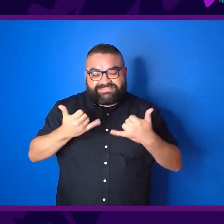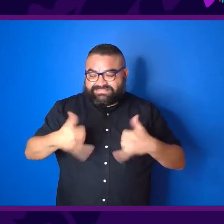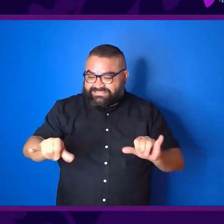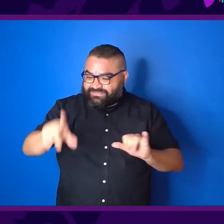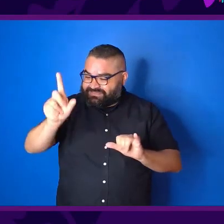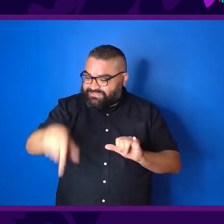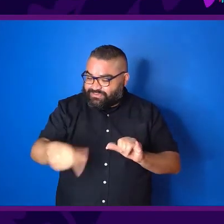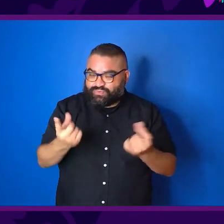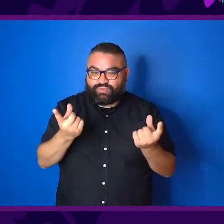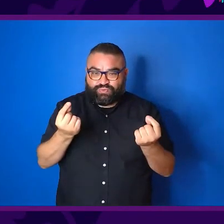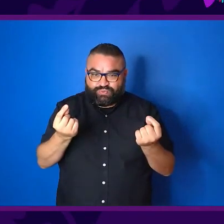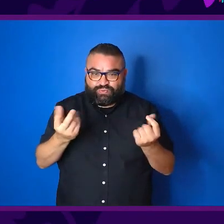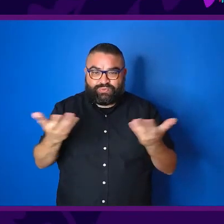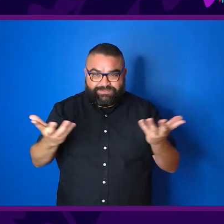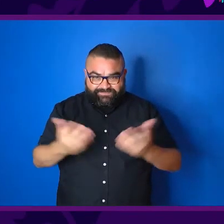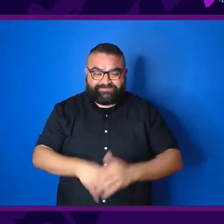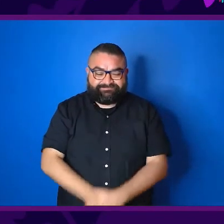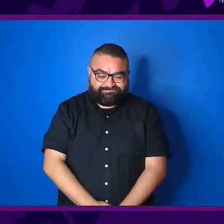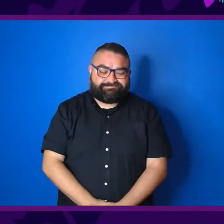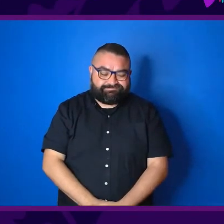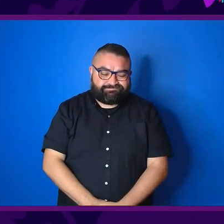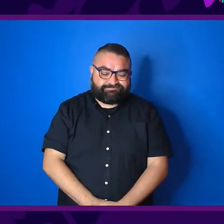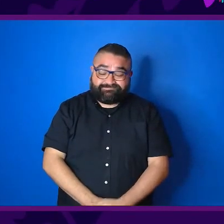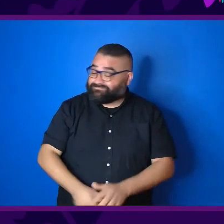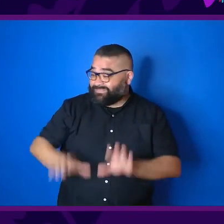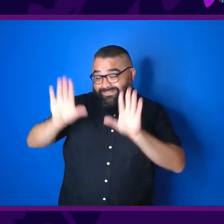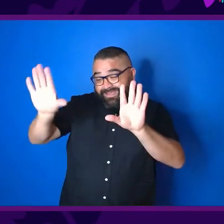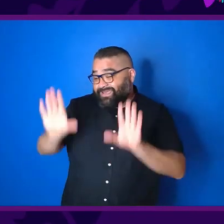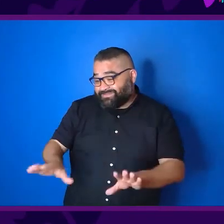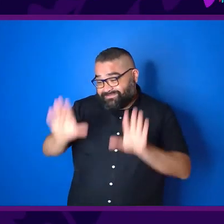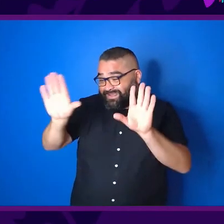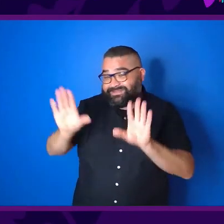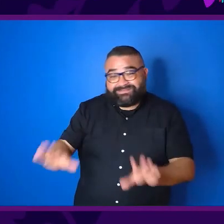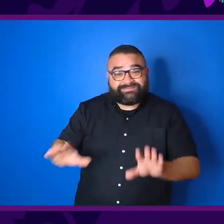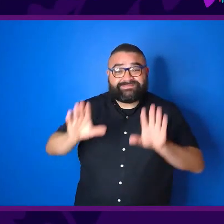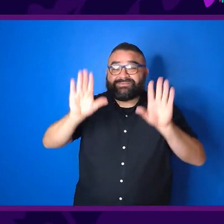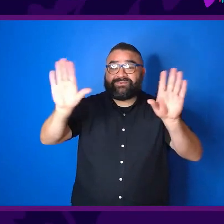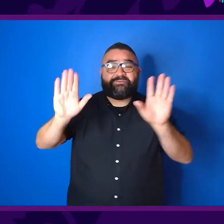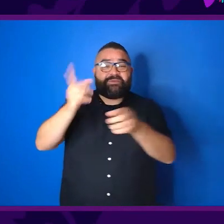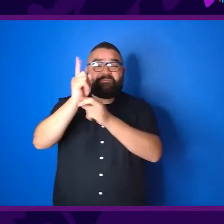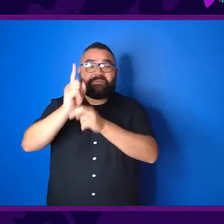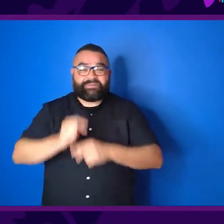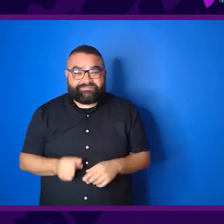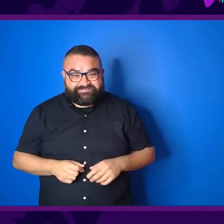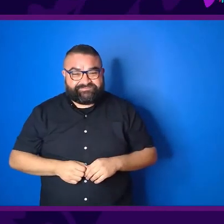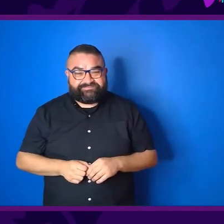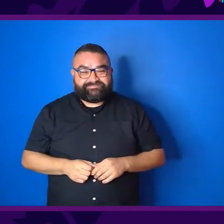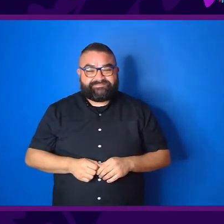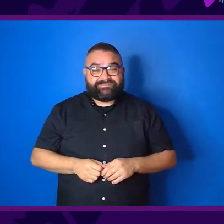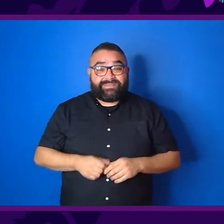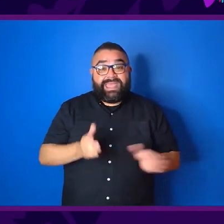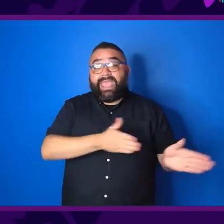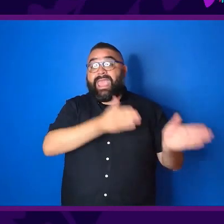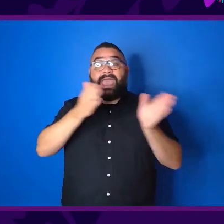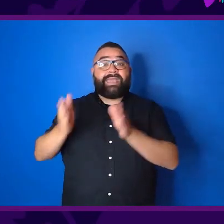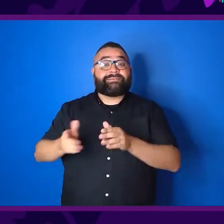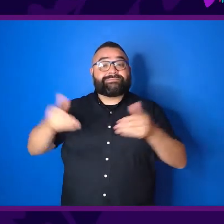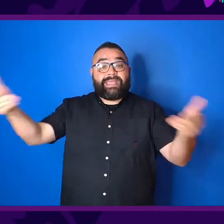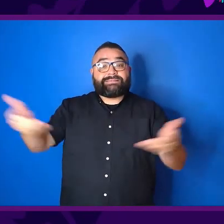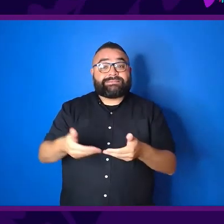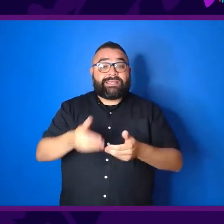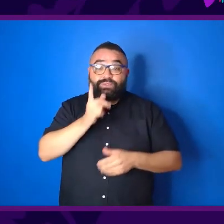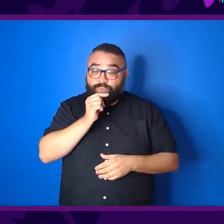And that was really awesome. That was just a great moment. Our next guest is actually someone that was very influential to